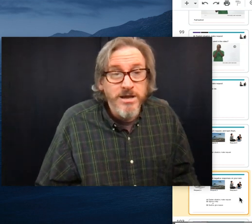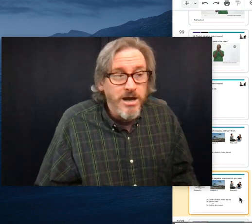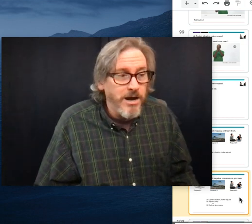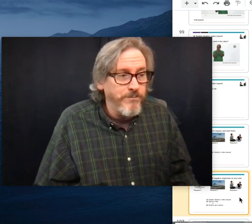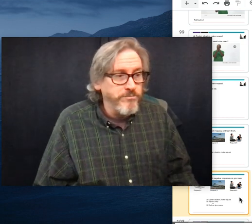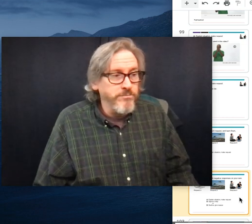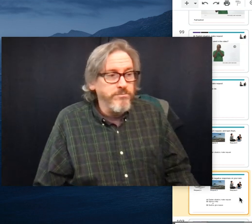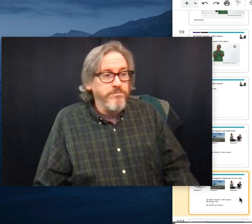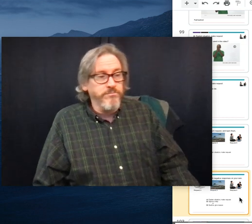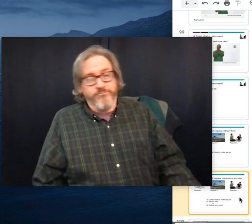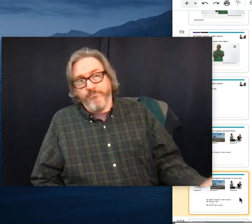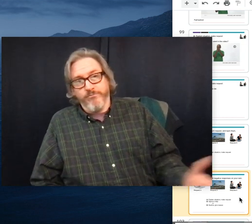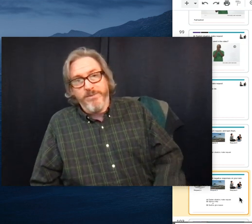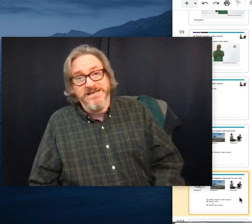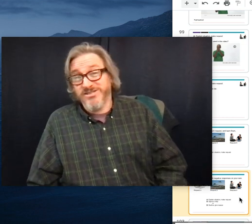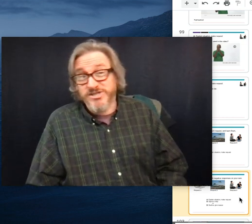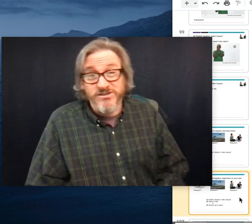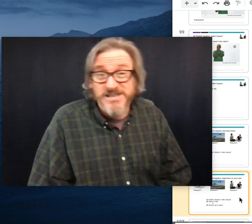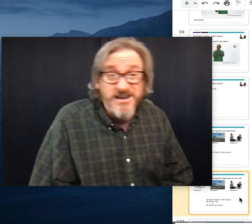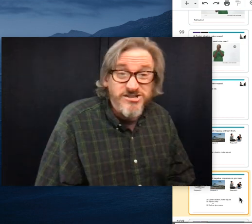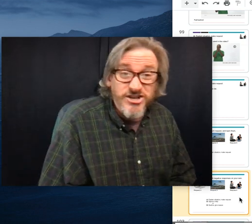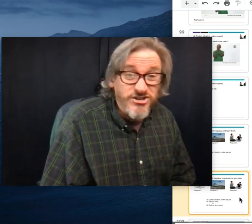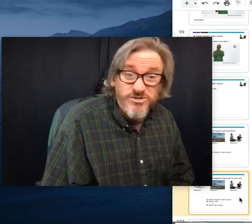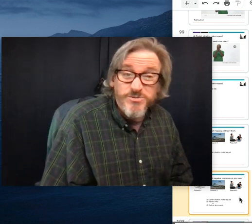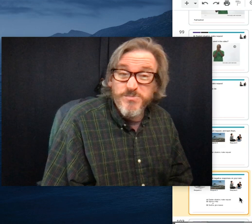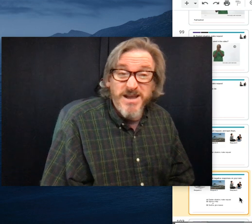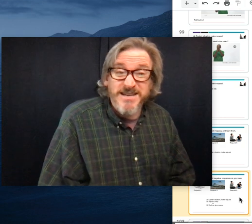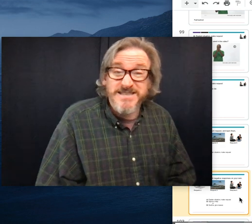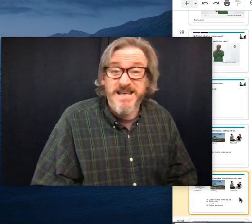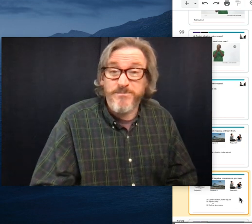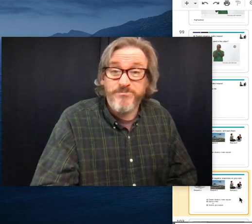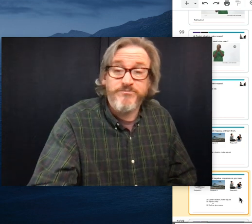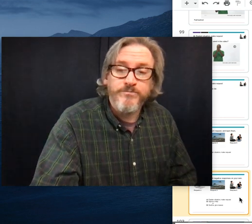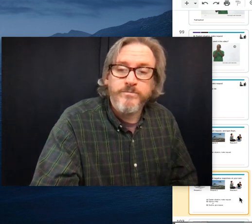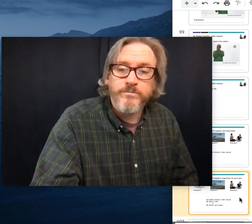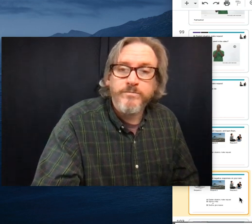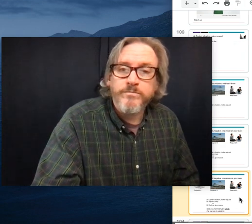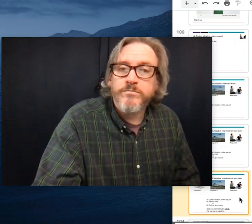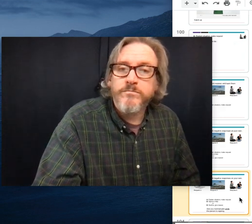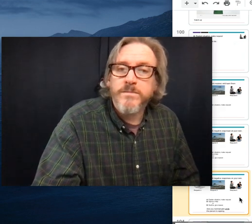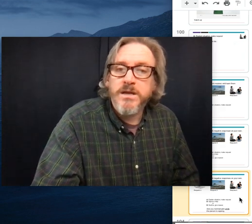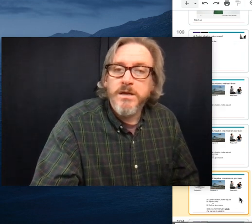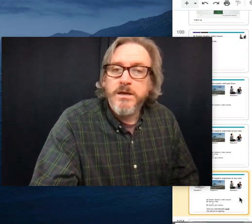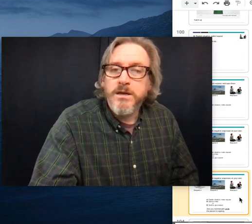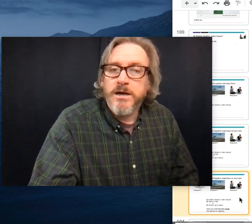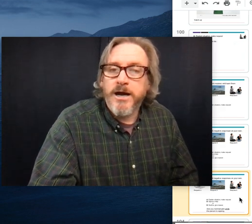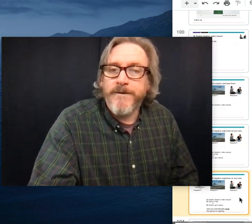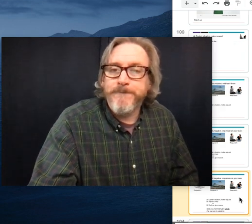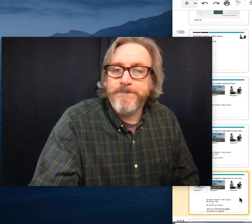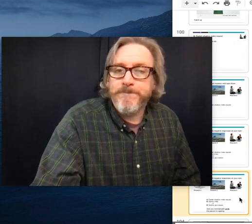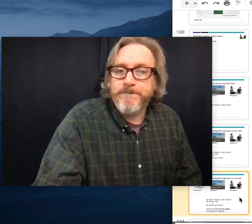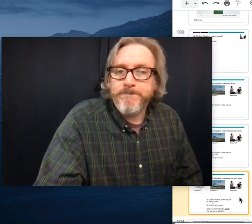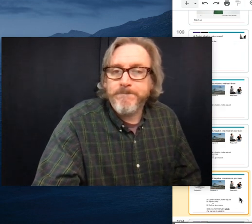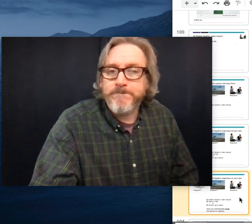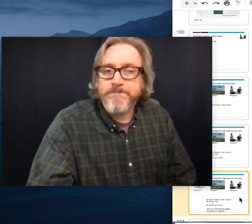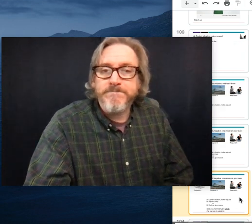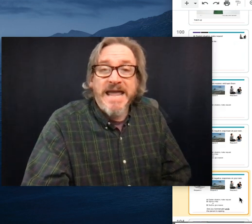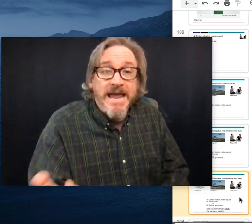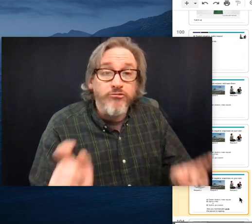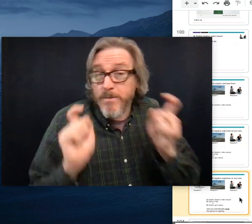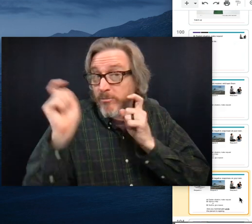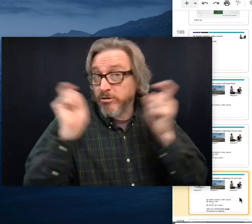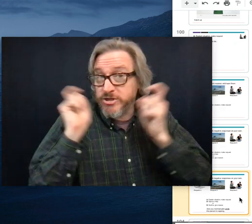thinking, and maybe you could help me. Do you mind? Right? Thinking about. Or you'll sometimes see thinking